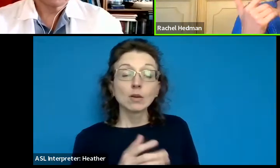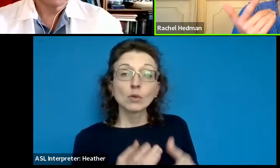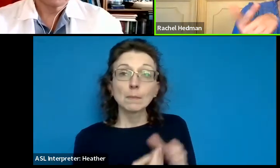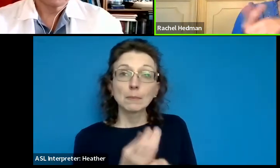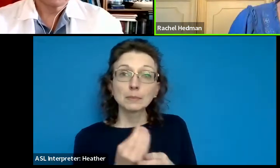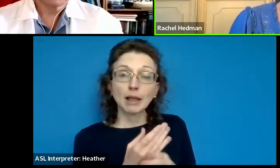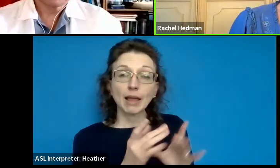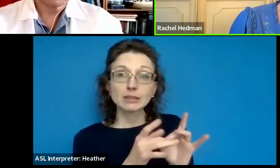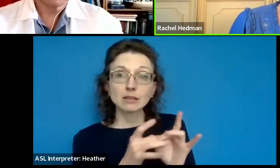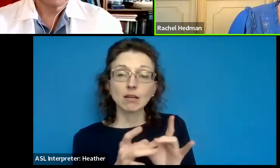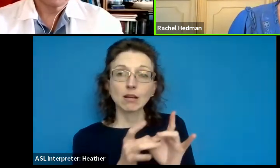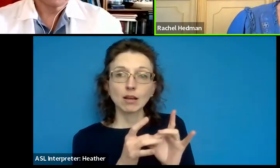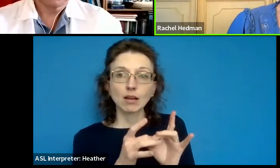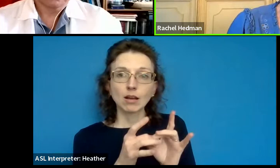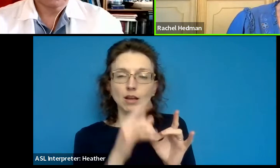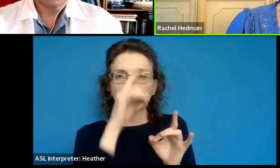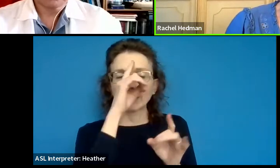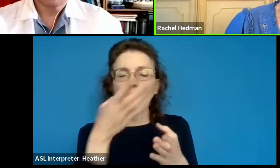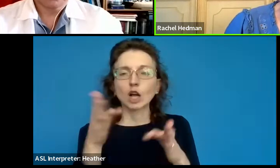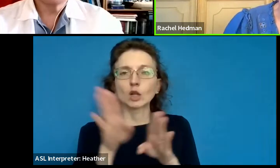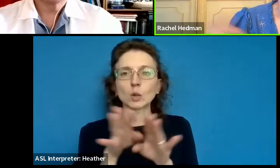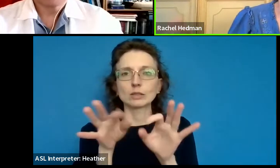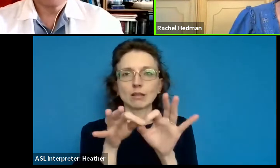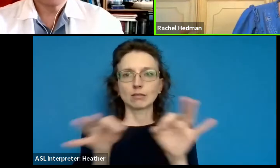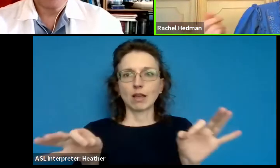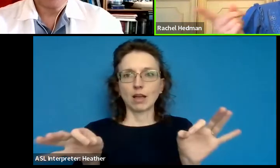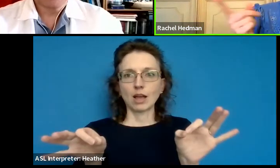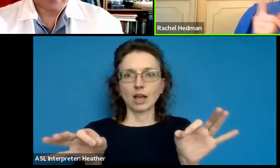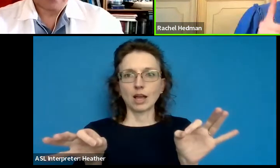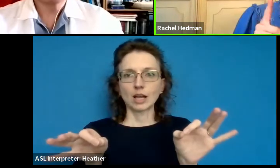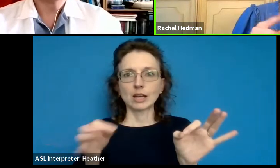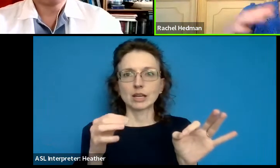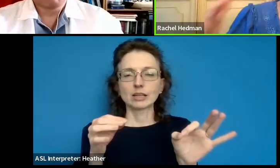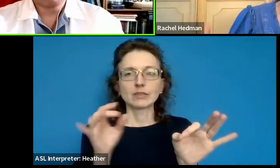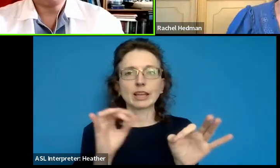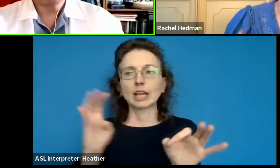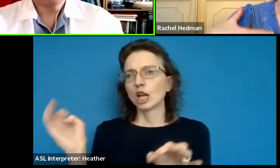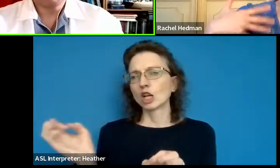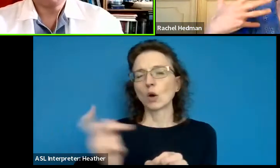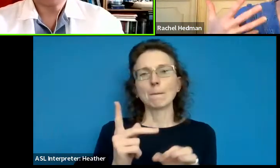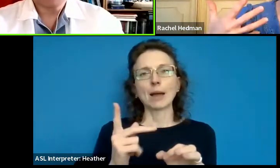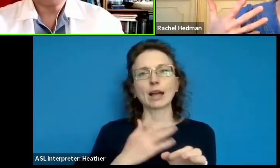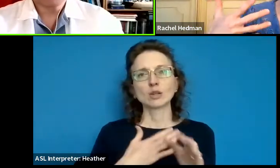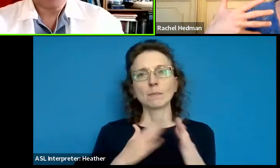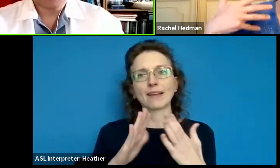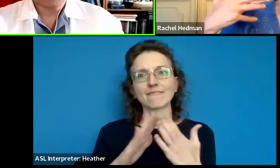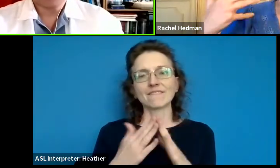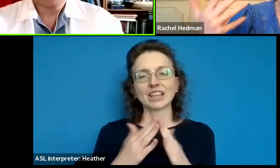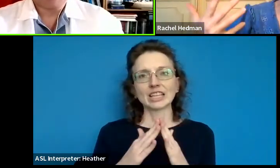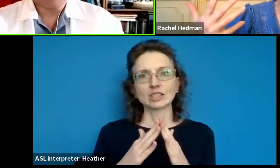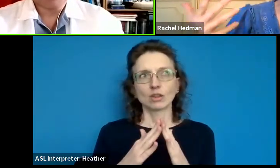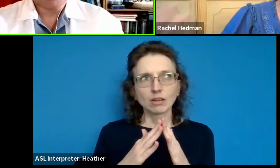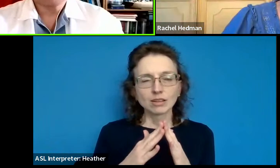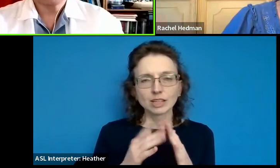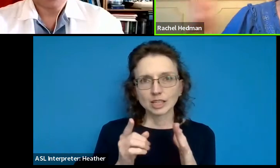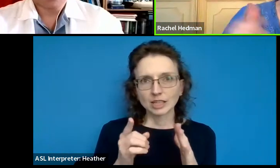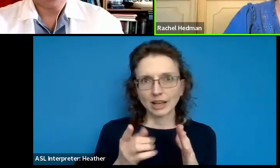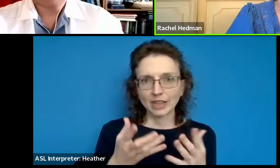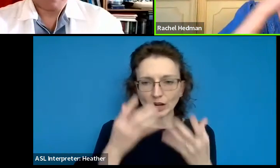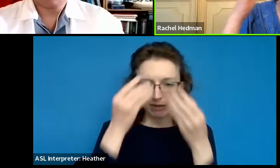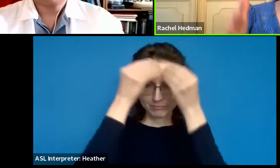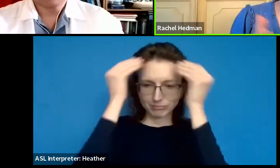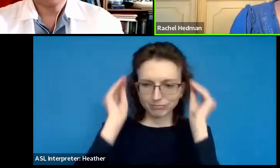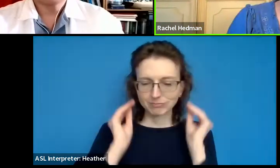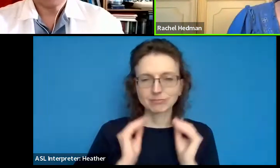it makes me think of the closing line that is often used about returning back to the village, and here mm-hmm. you are wearing plants of your village. There's